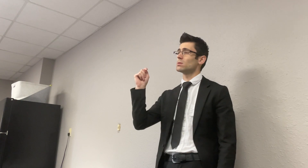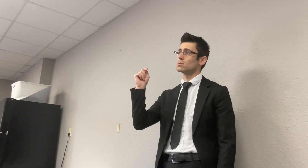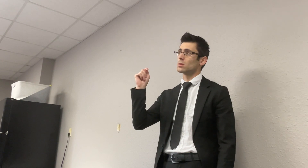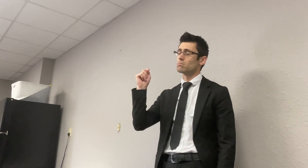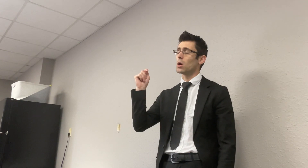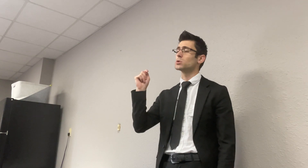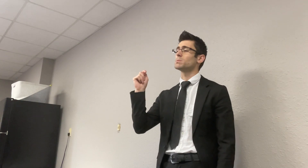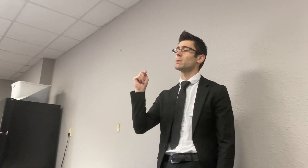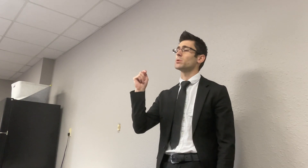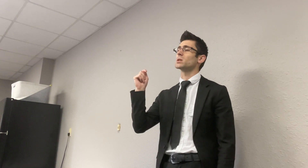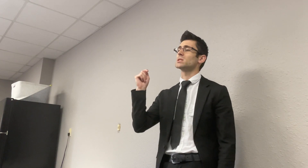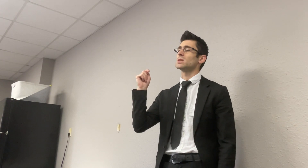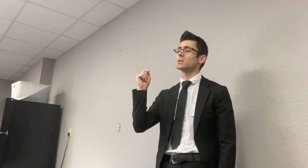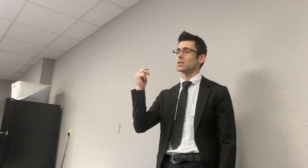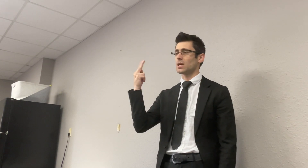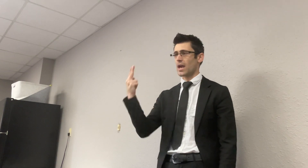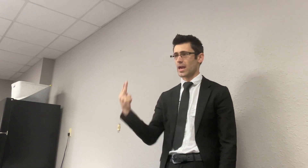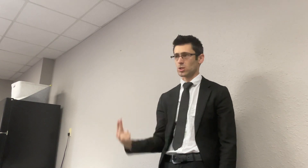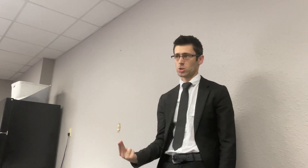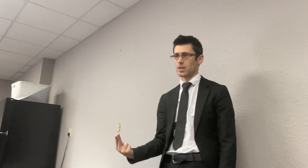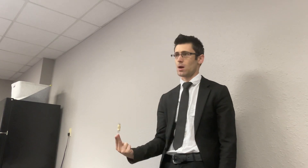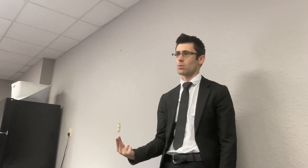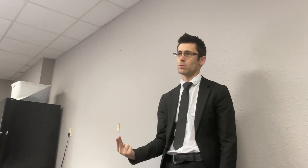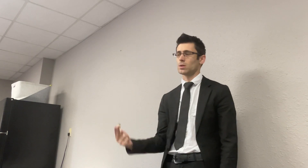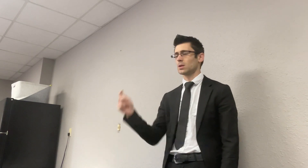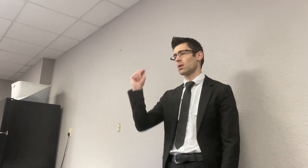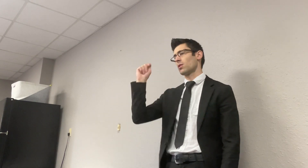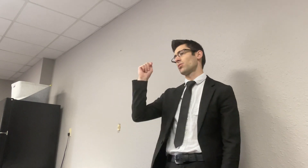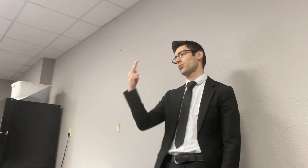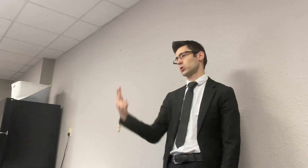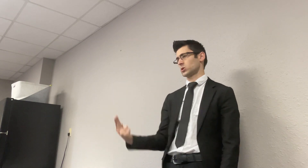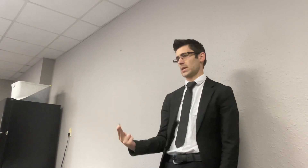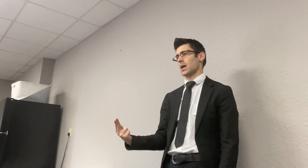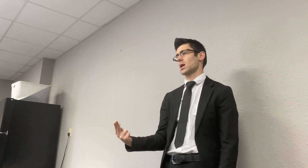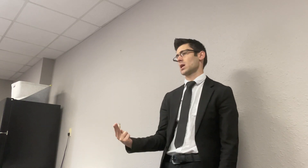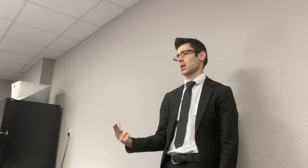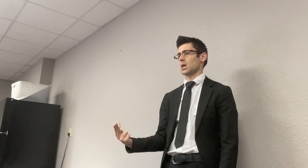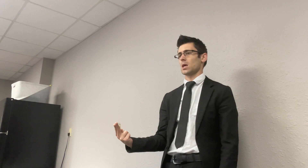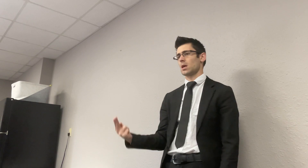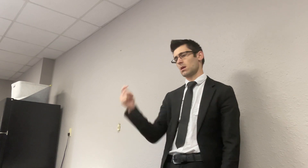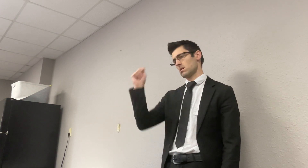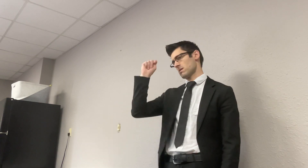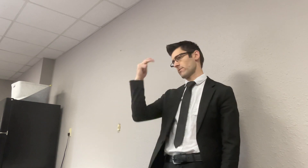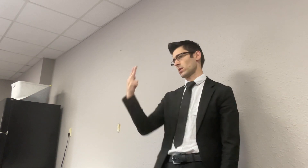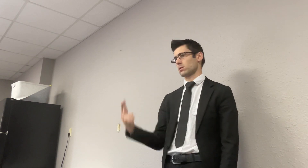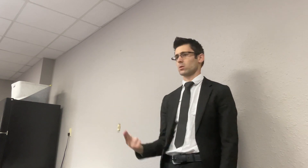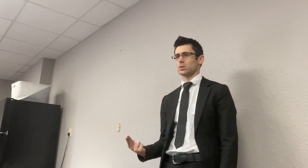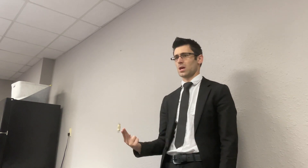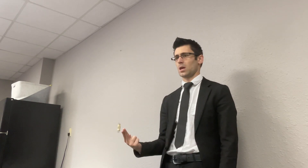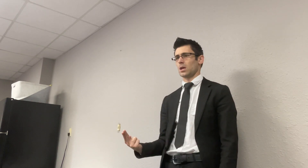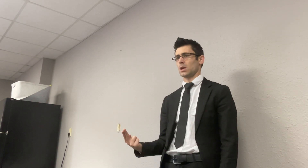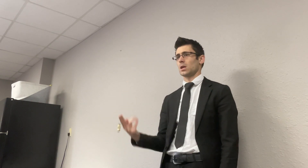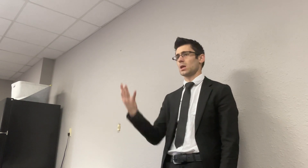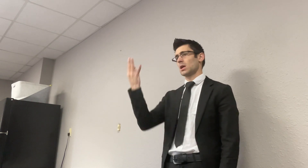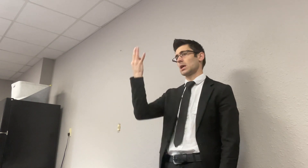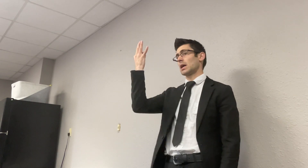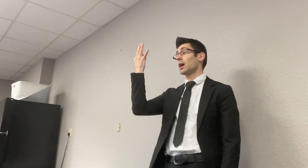most people, you're going to see the TH there. Thursday. every Thursday,